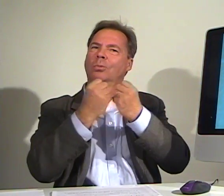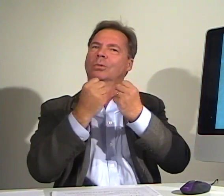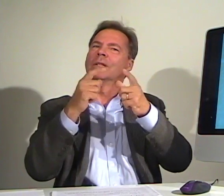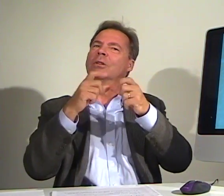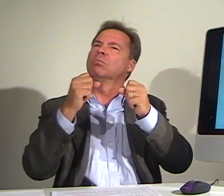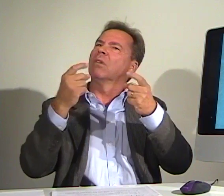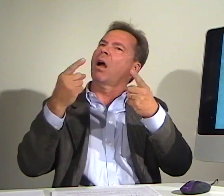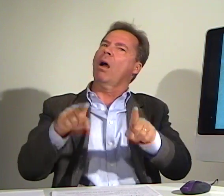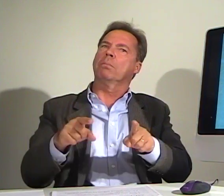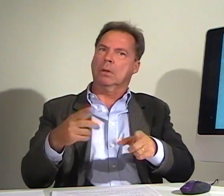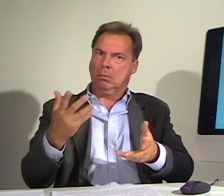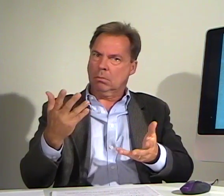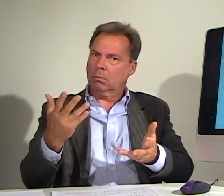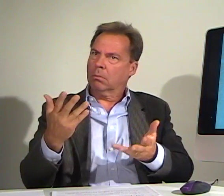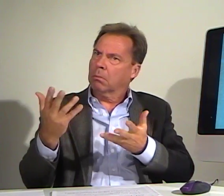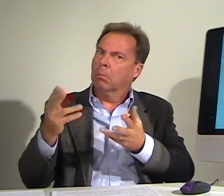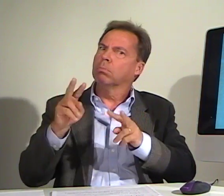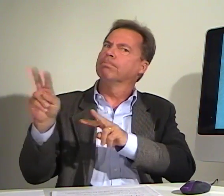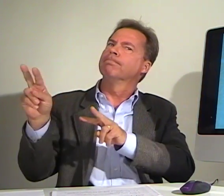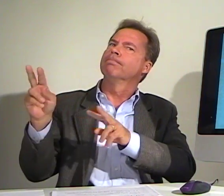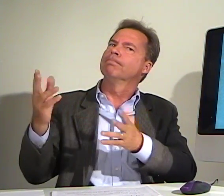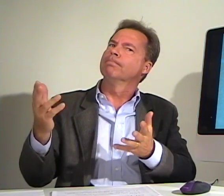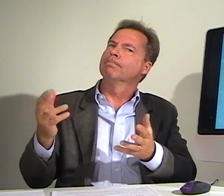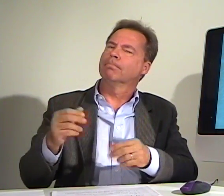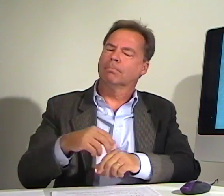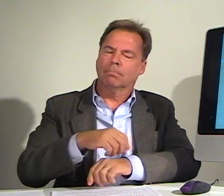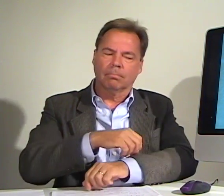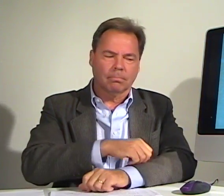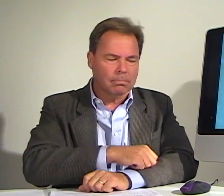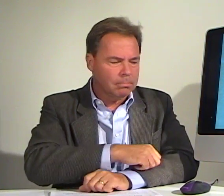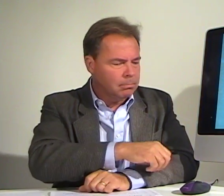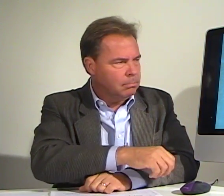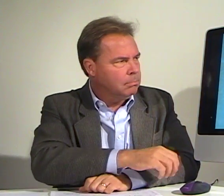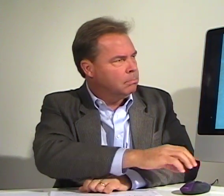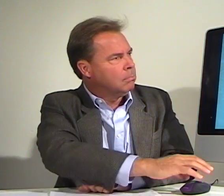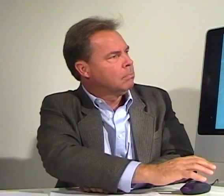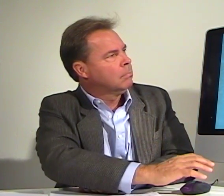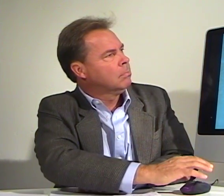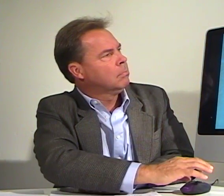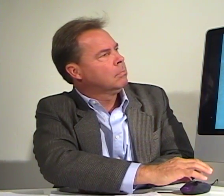to be true. I think Martha's Vineyard can become a model for us today.